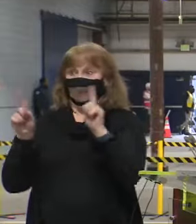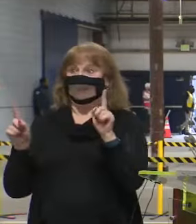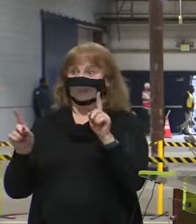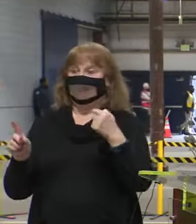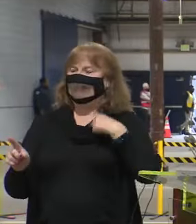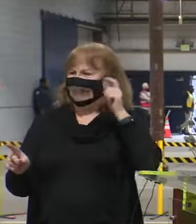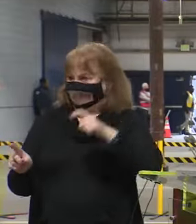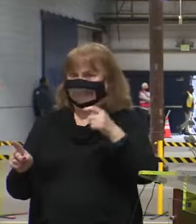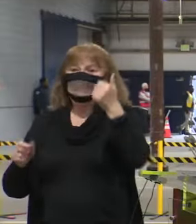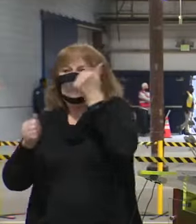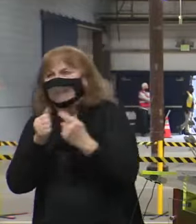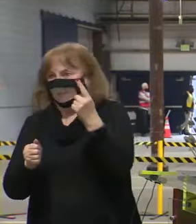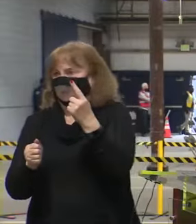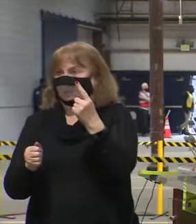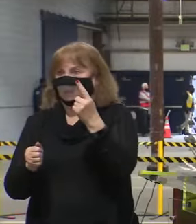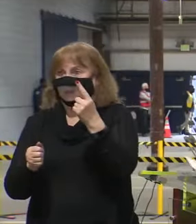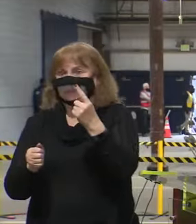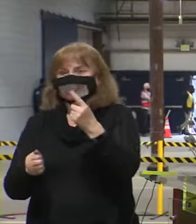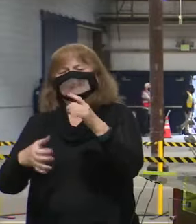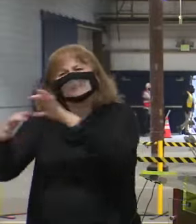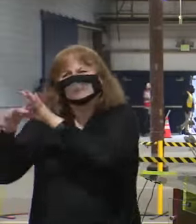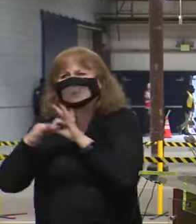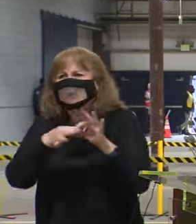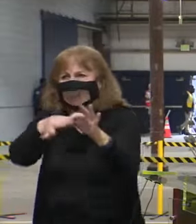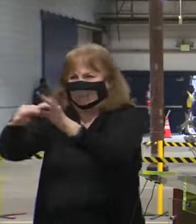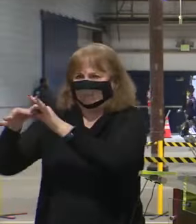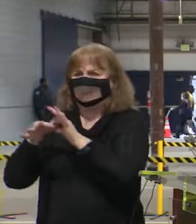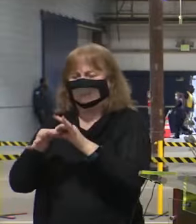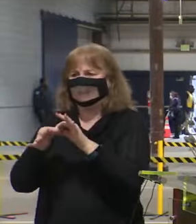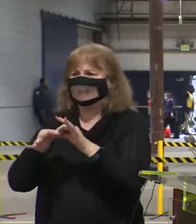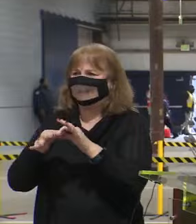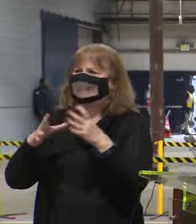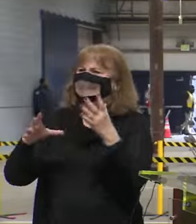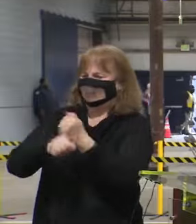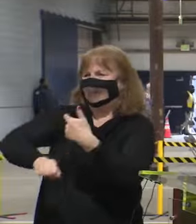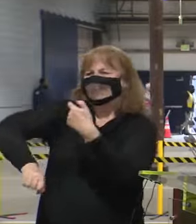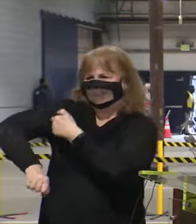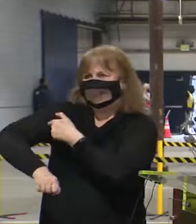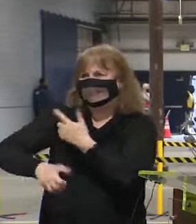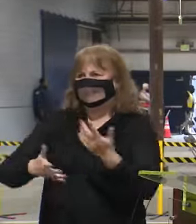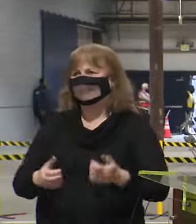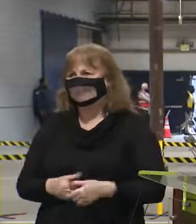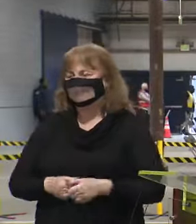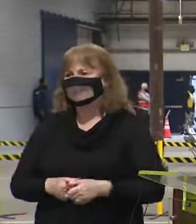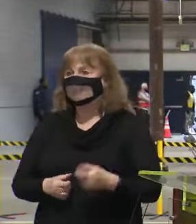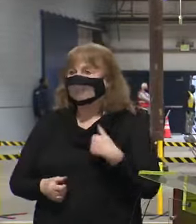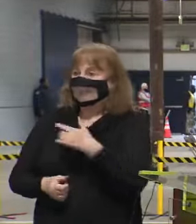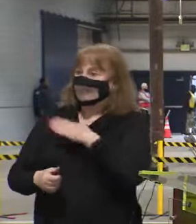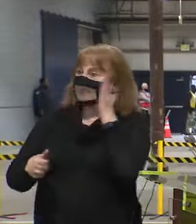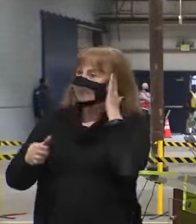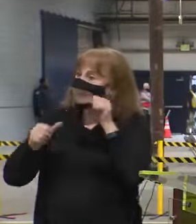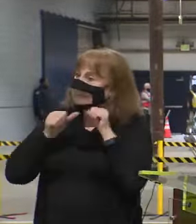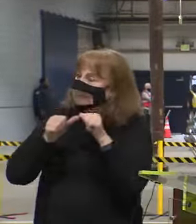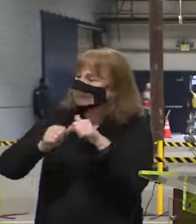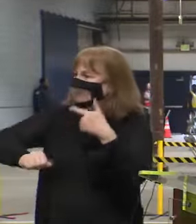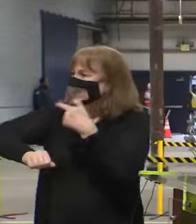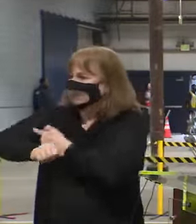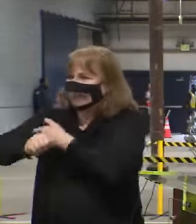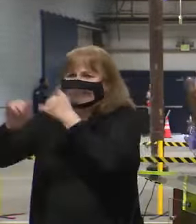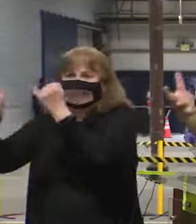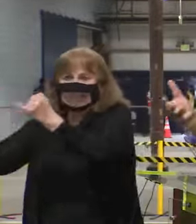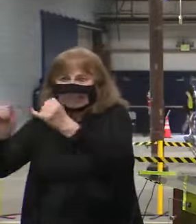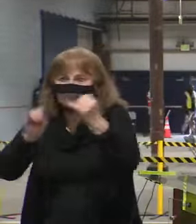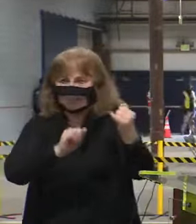However, I need everyone to cooperate and get a vaccine. We will continue to vaccinate